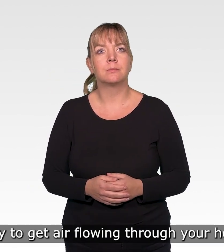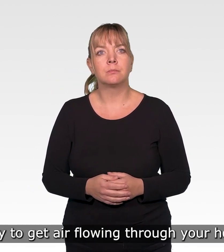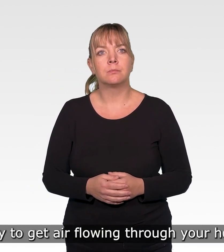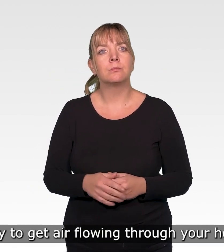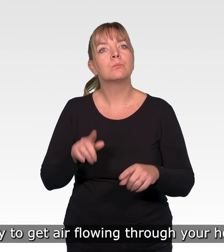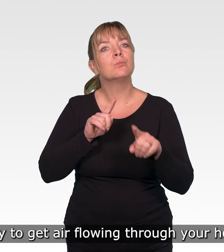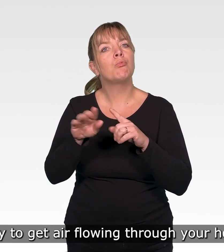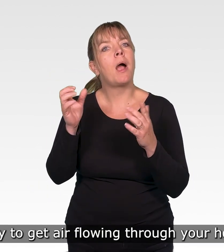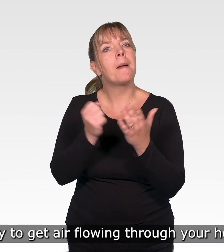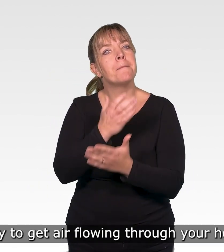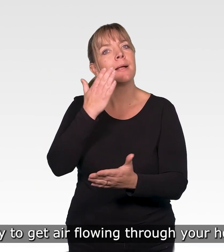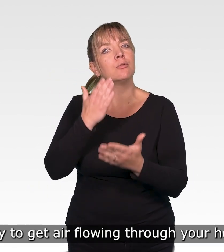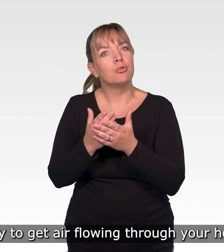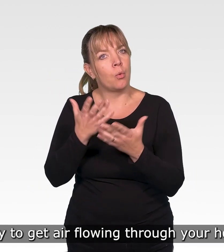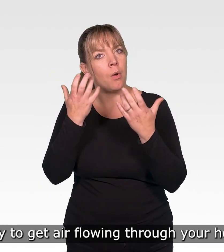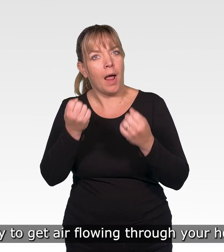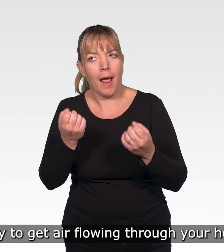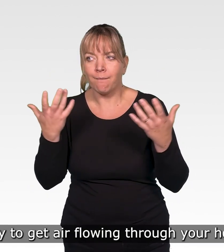And try to get air flowing through your home.